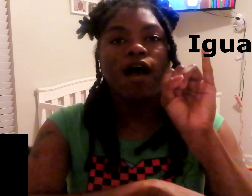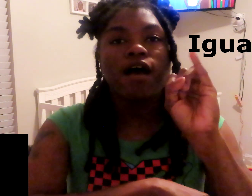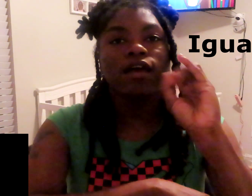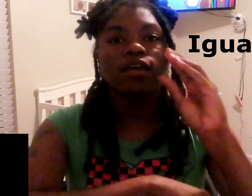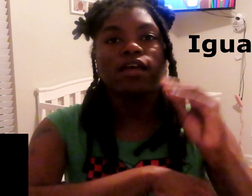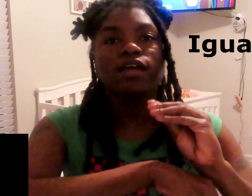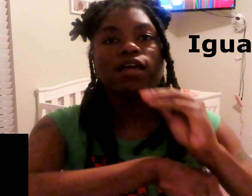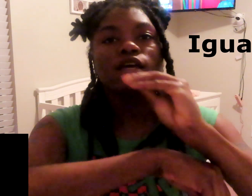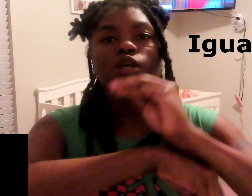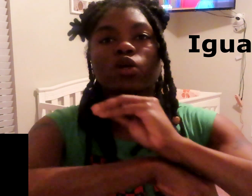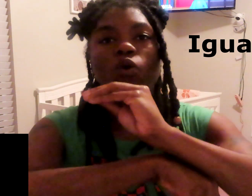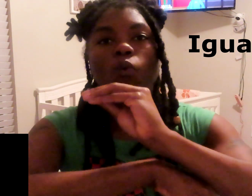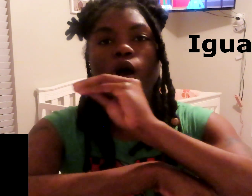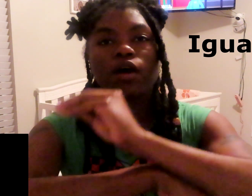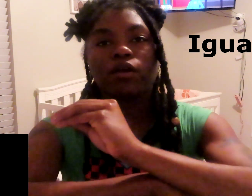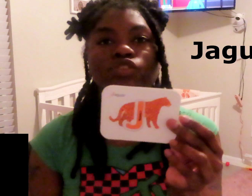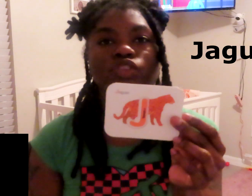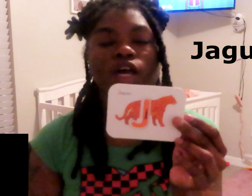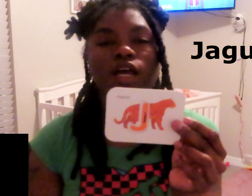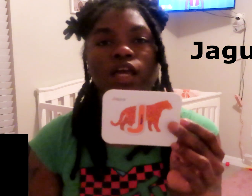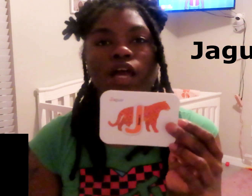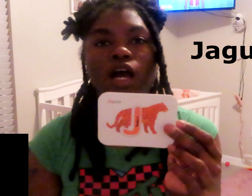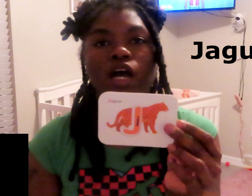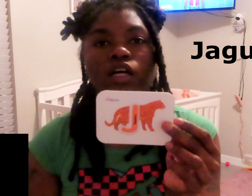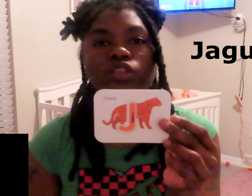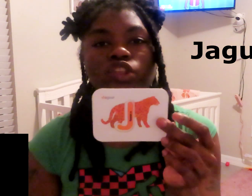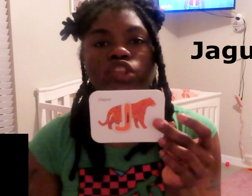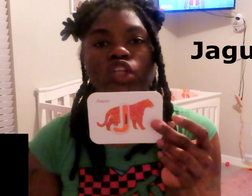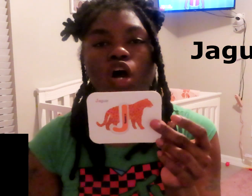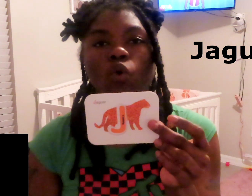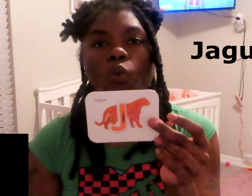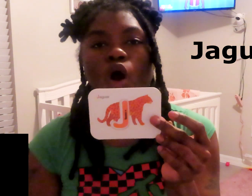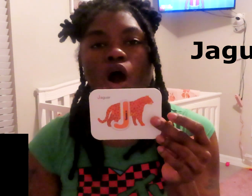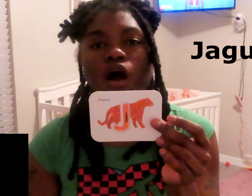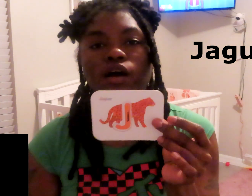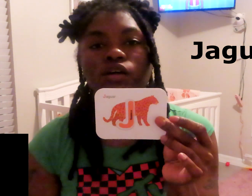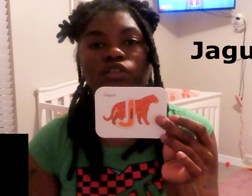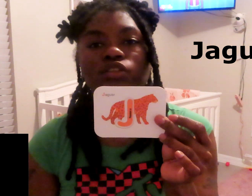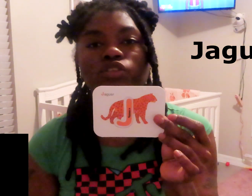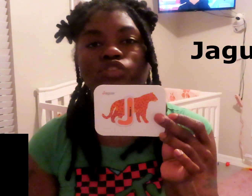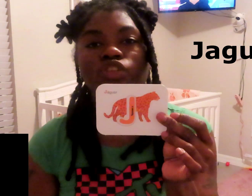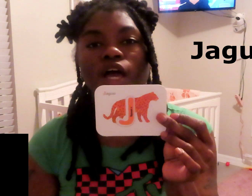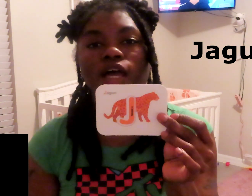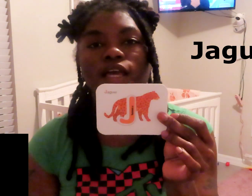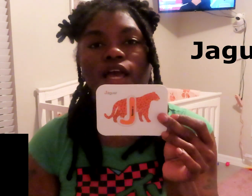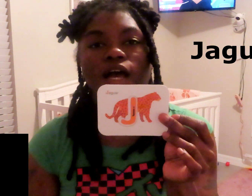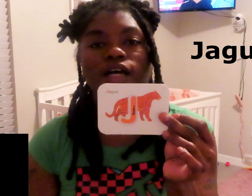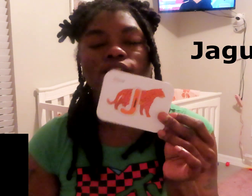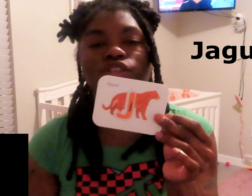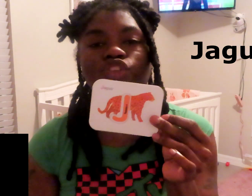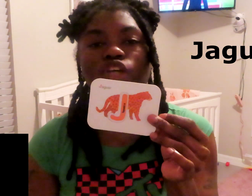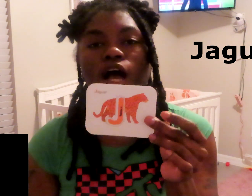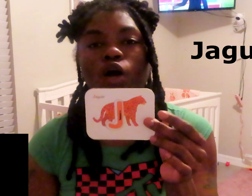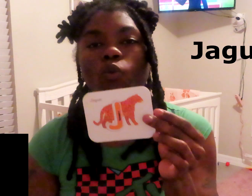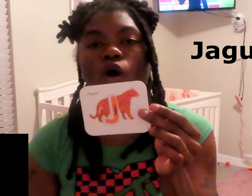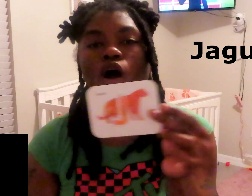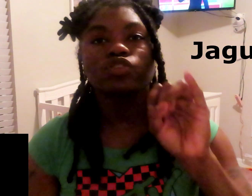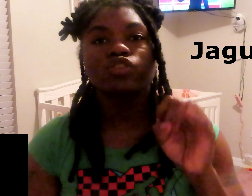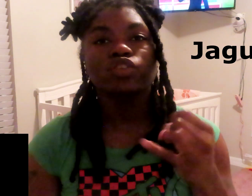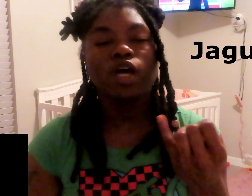I. Iguana. J. Jaguar. J. Jaguar.